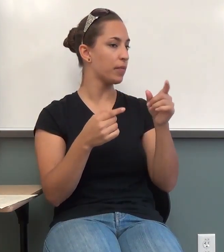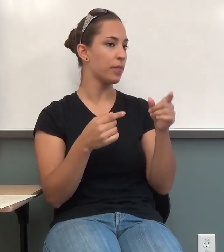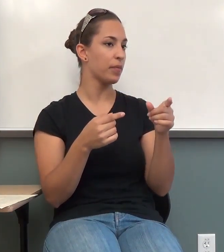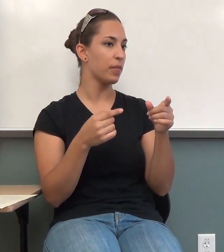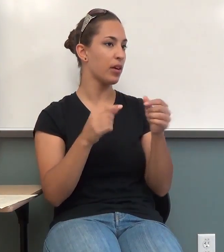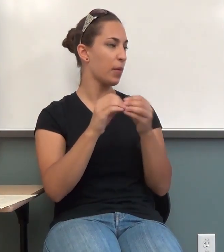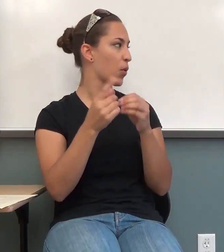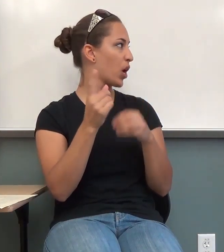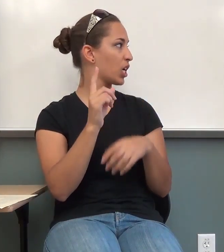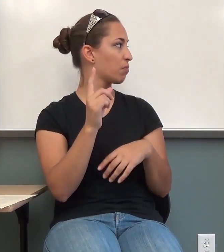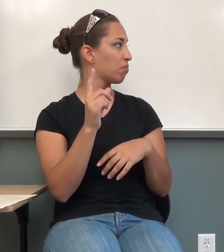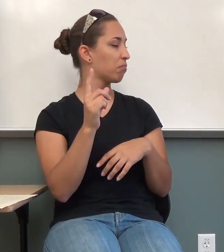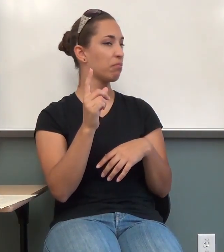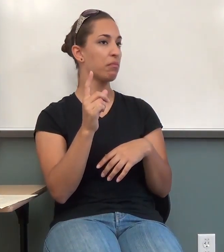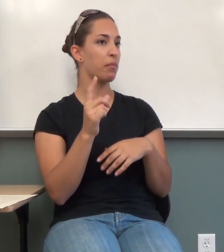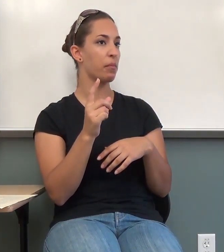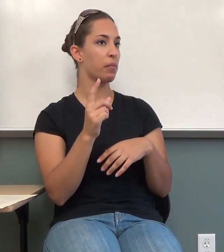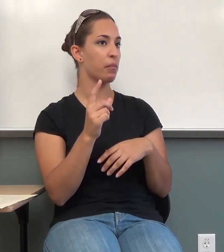object. These are the things that we are looking for.